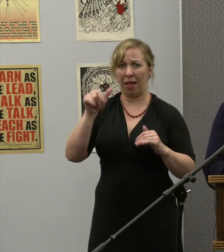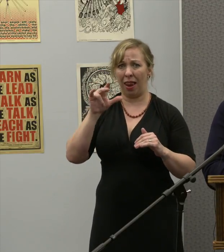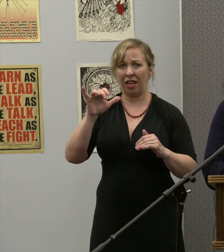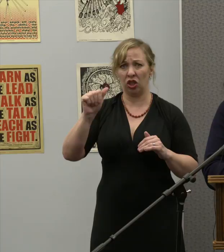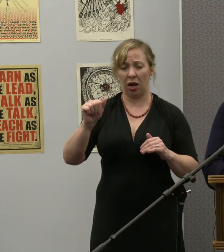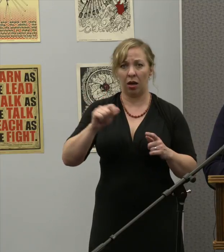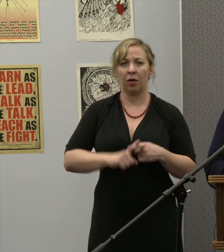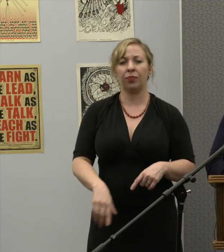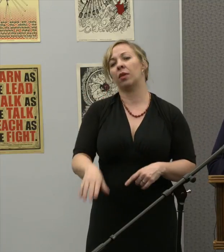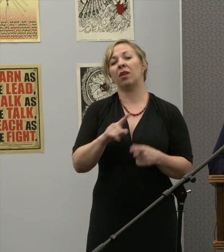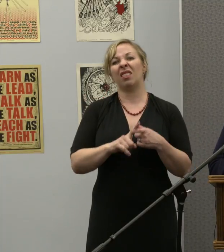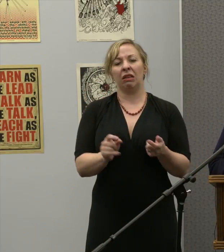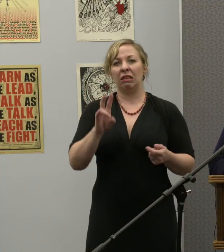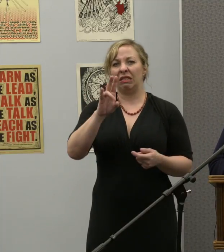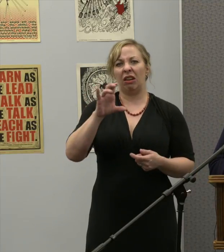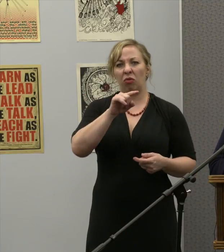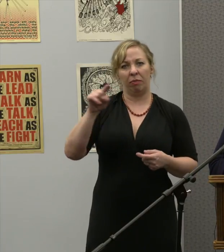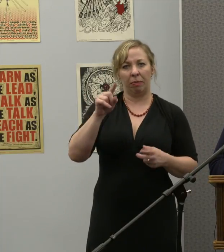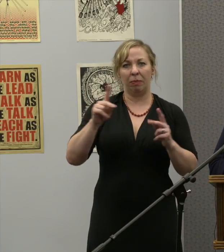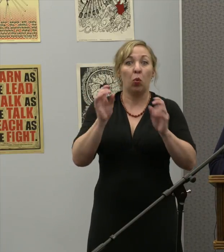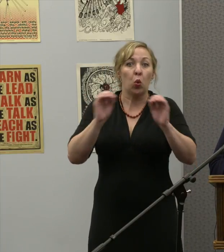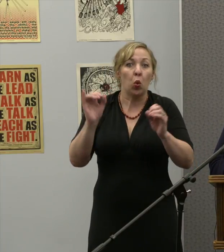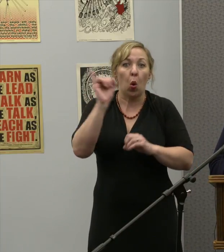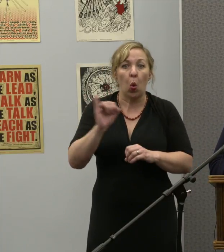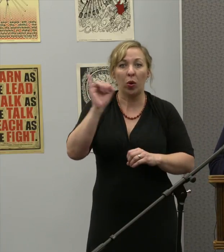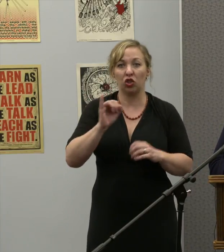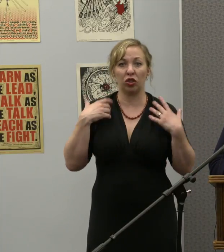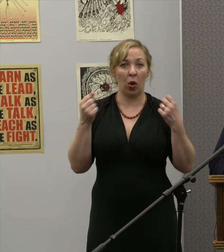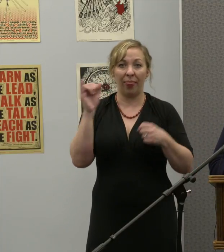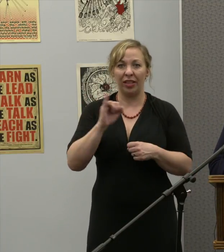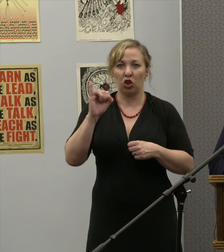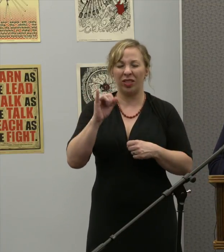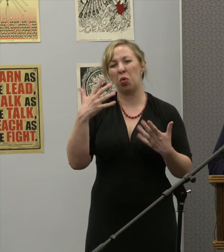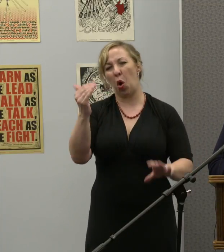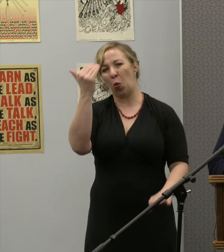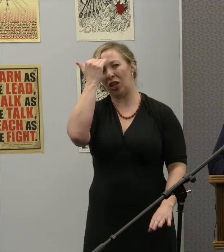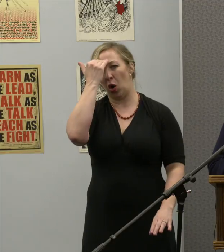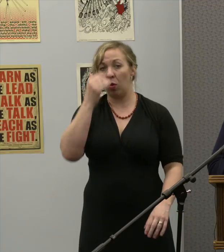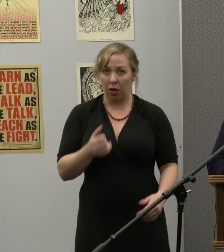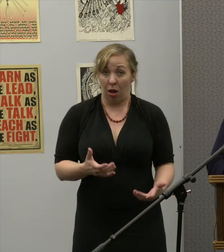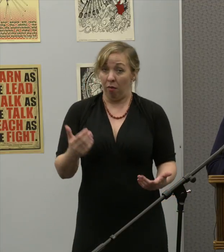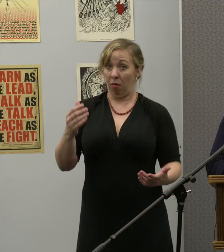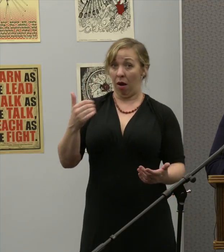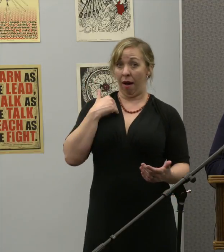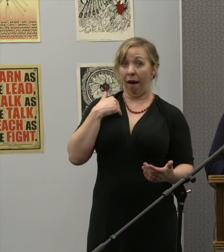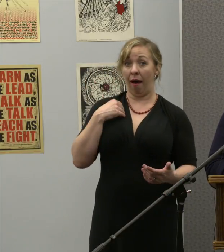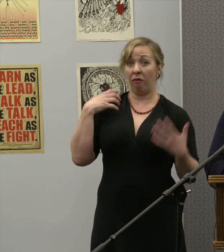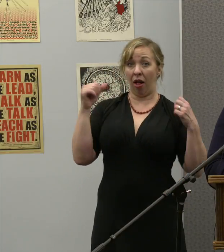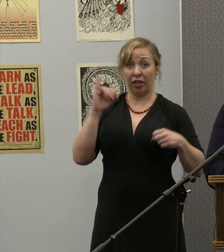700,000 people in Pennsylvania are without insurance. But we already know that just because you have insurance doesn't mean you have